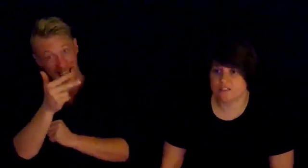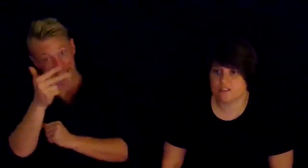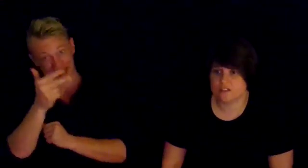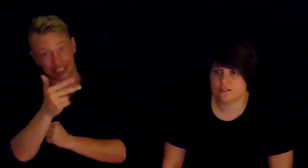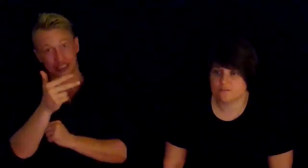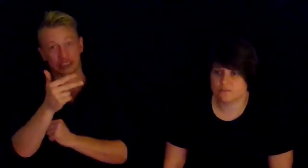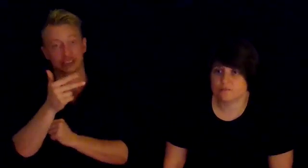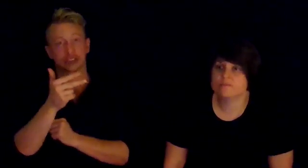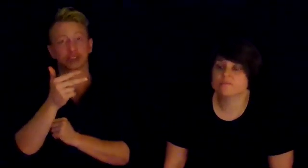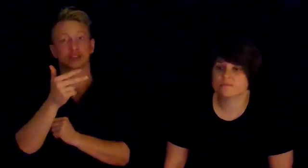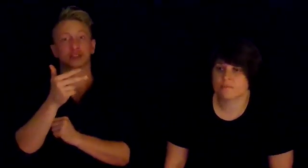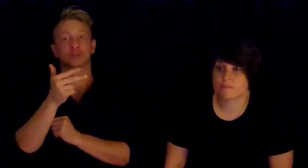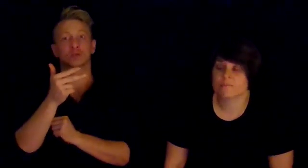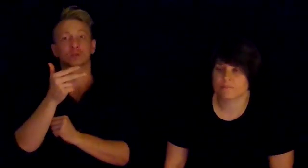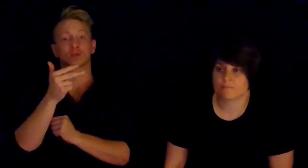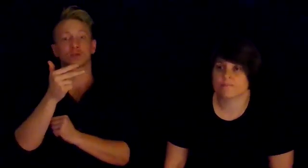2018,